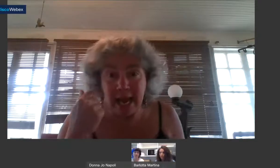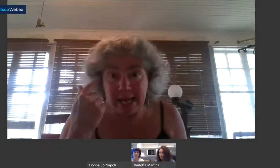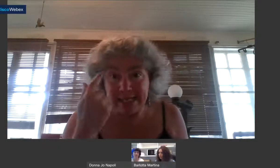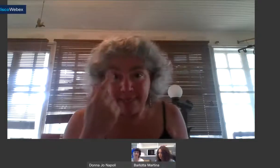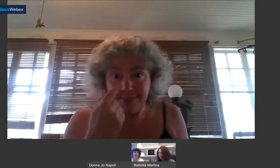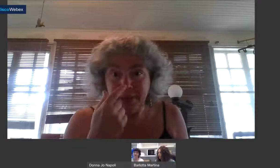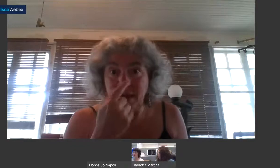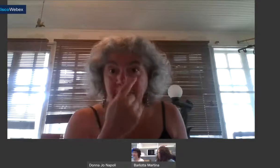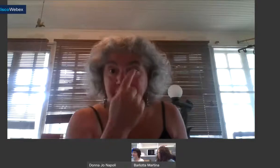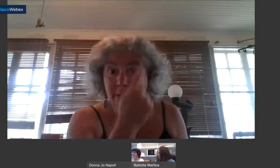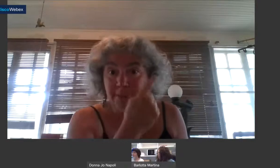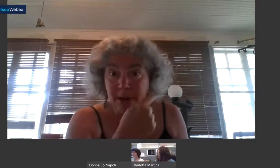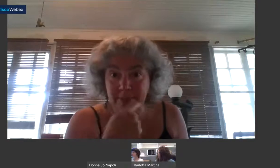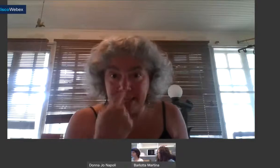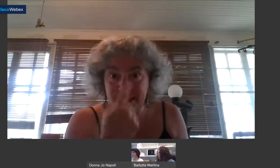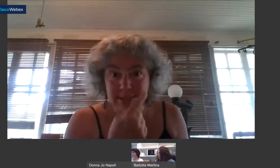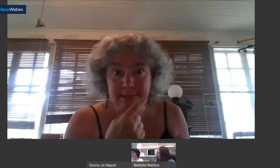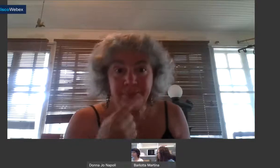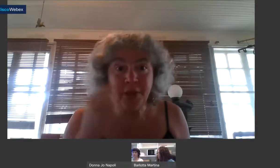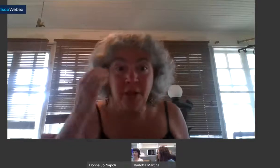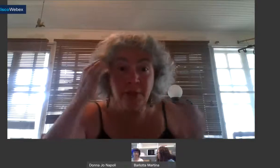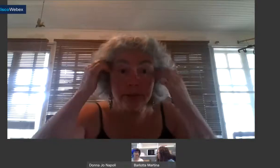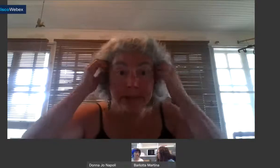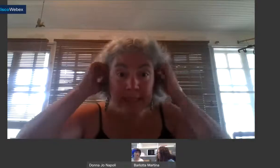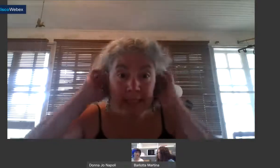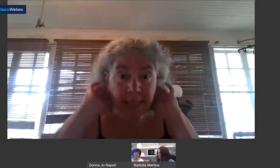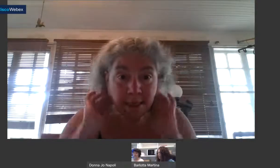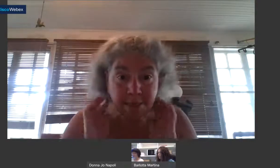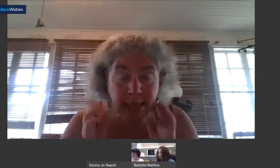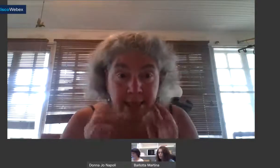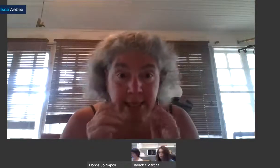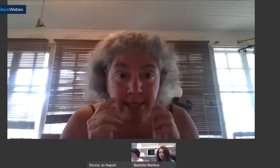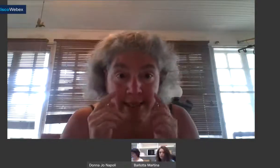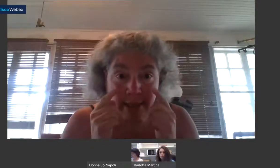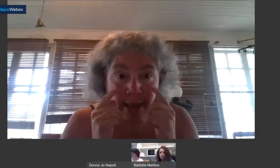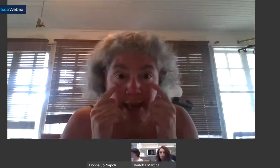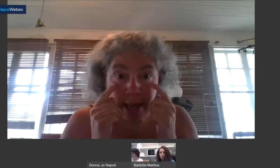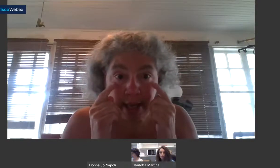eye of primates, you'll see that in a